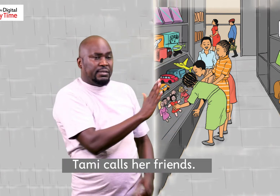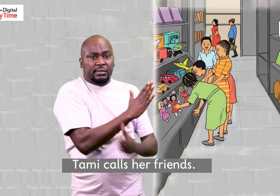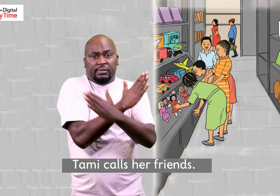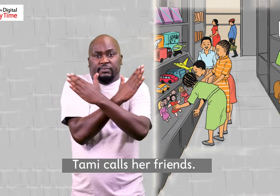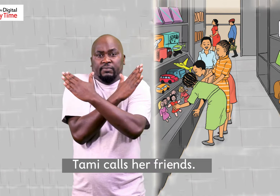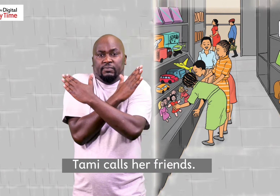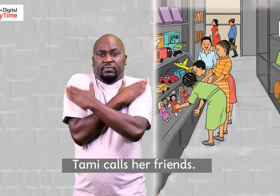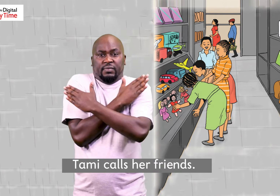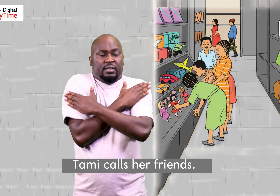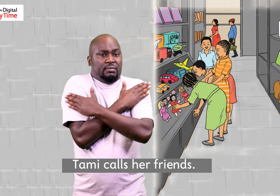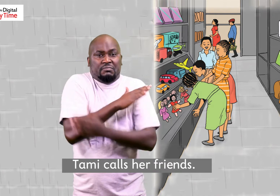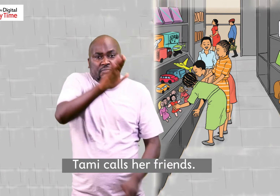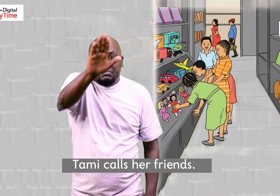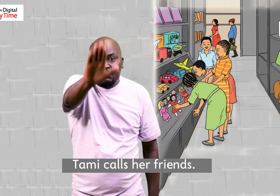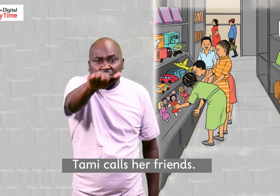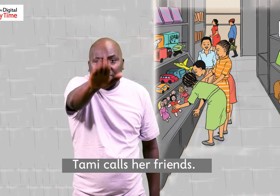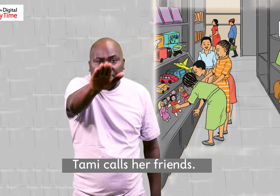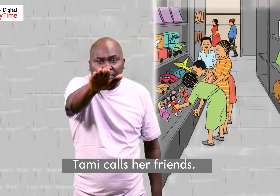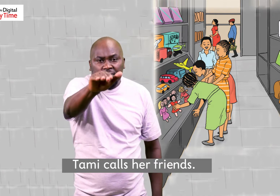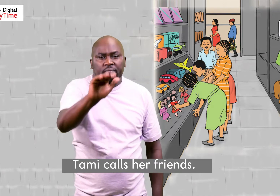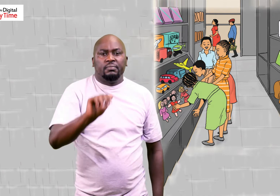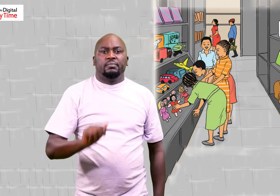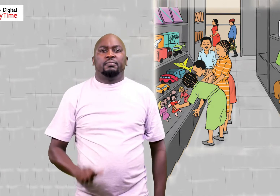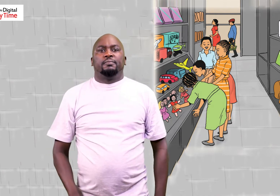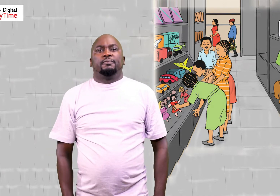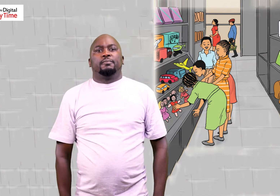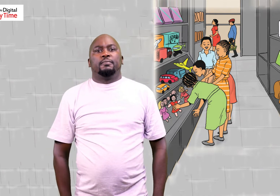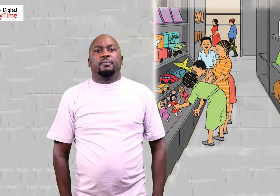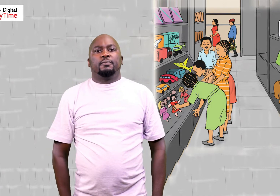Tammy calls her friends.